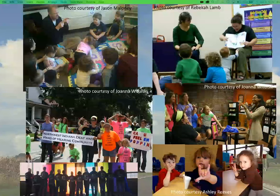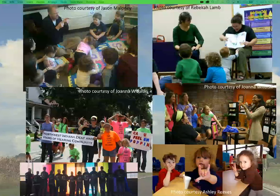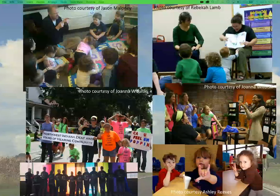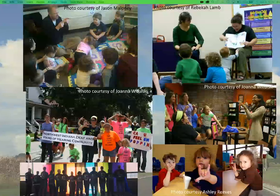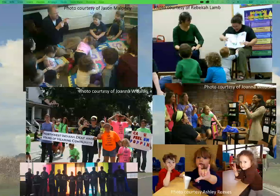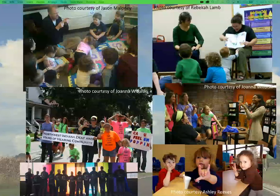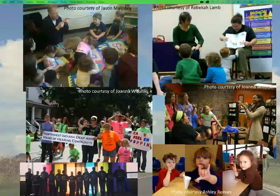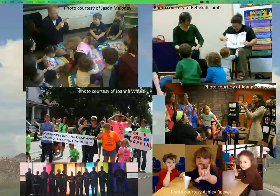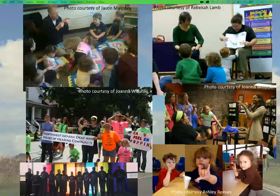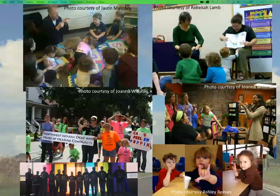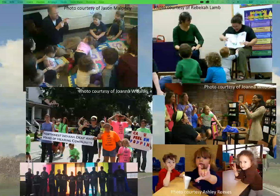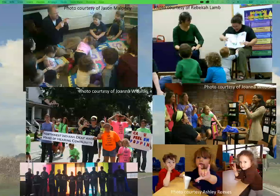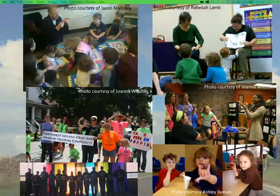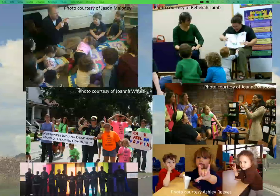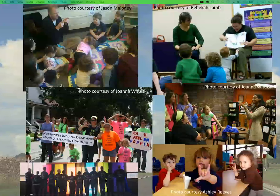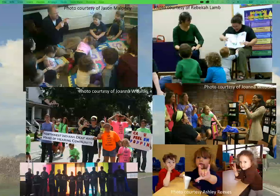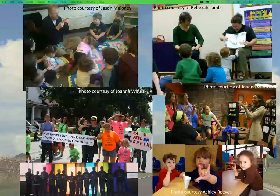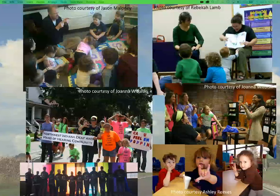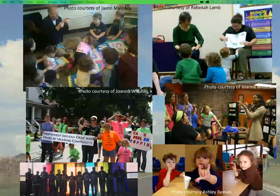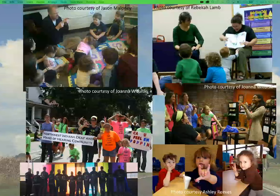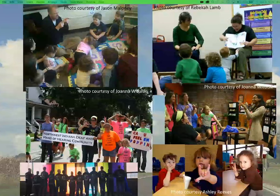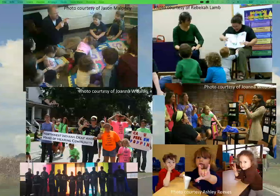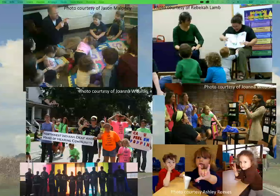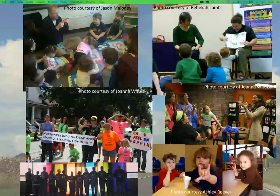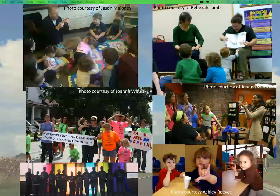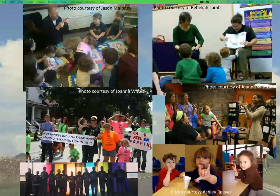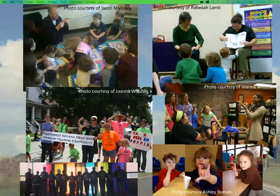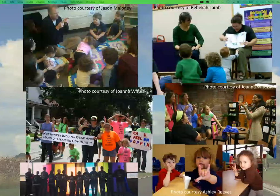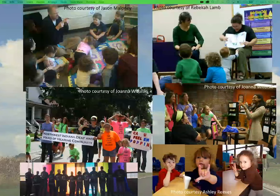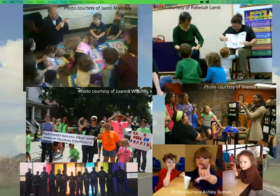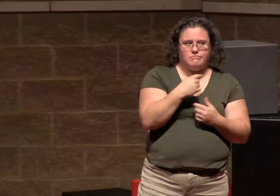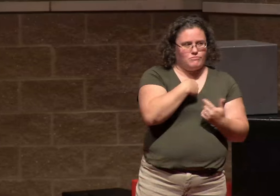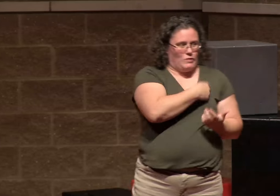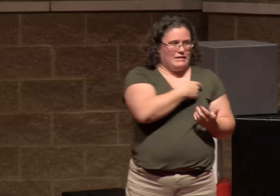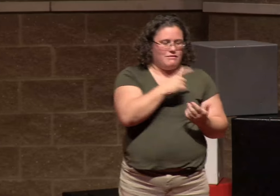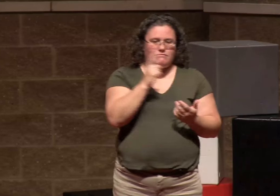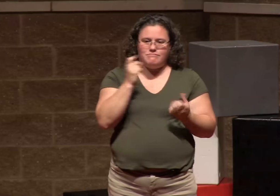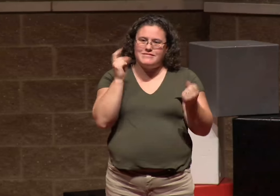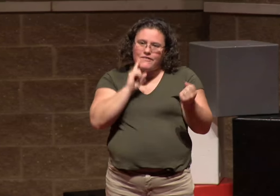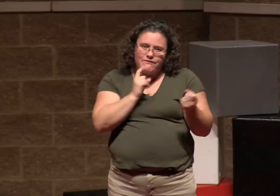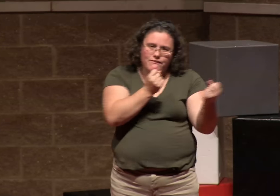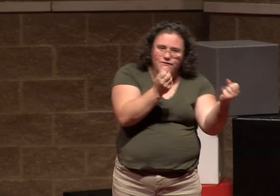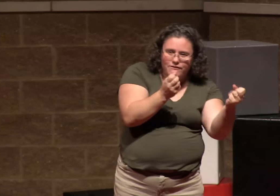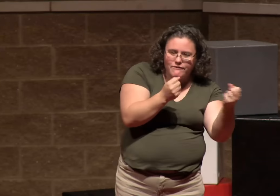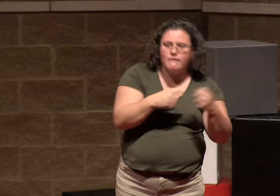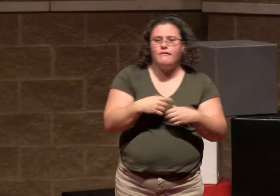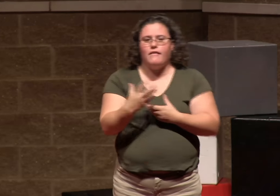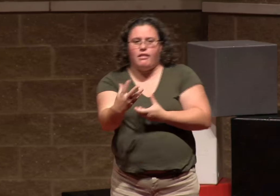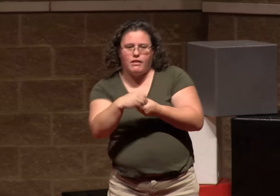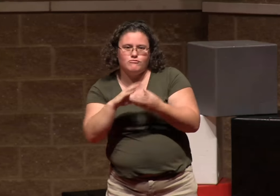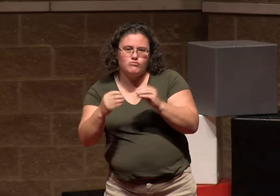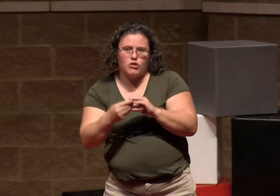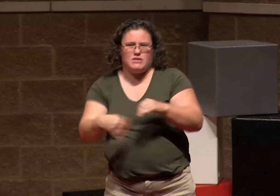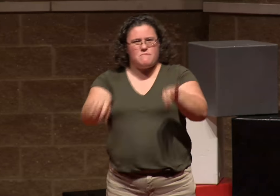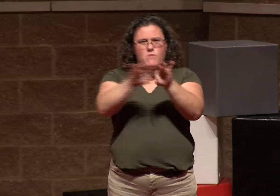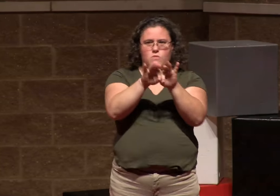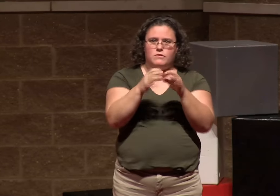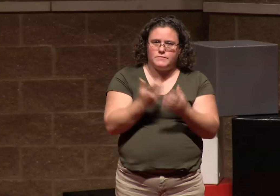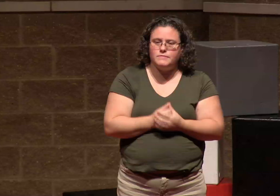wants to sign, they can go to that ASL story time, it's really a good experience for the deaf to